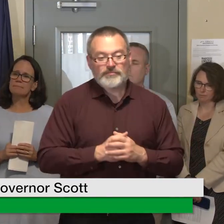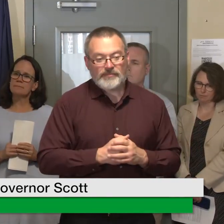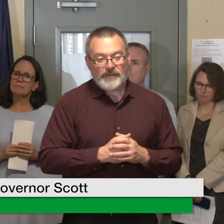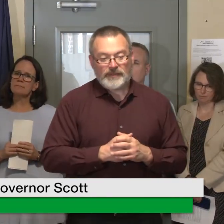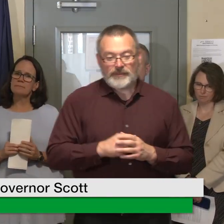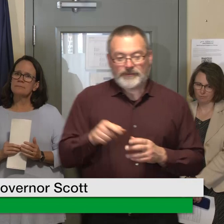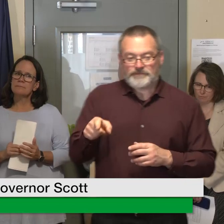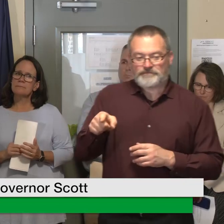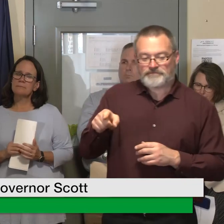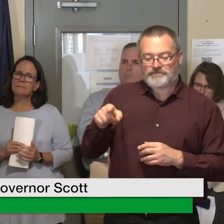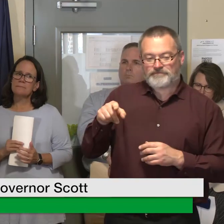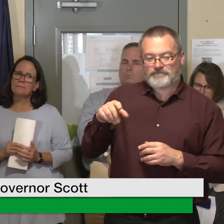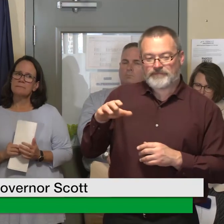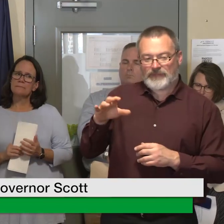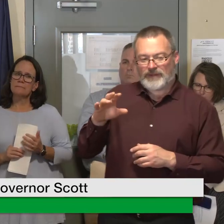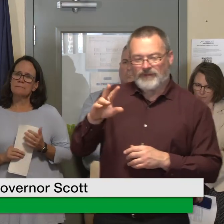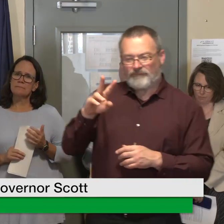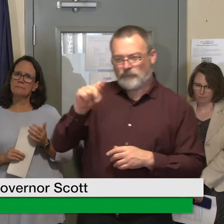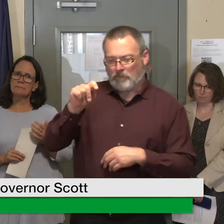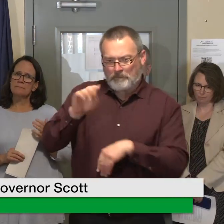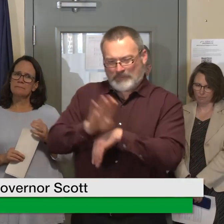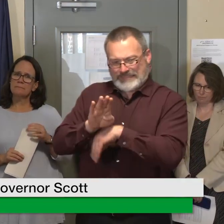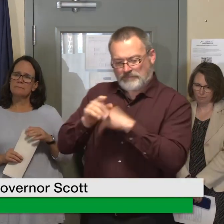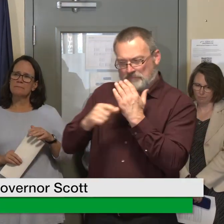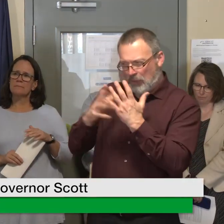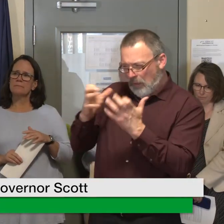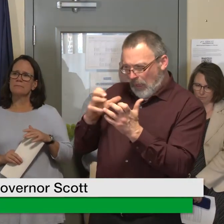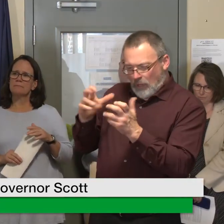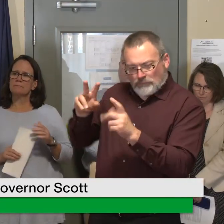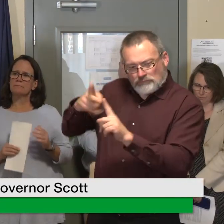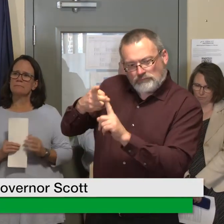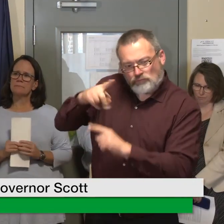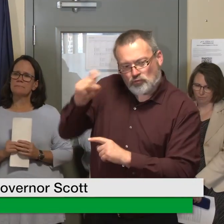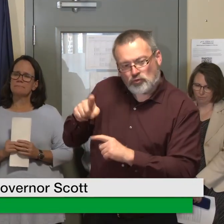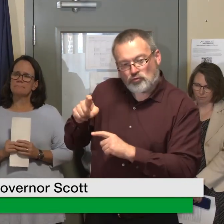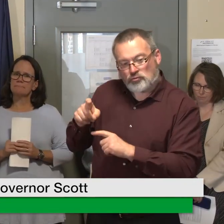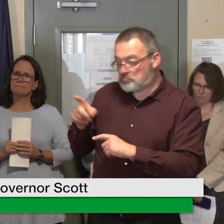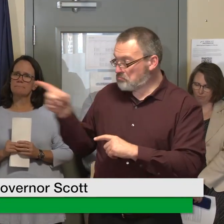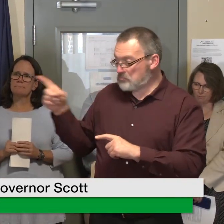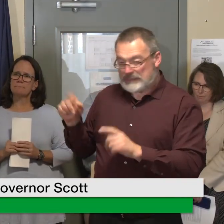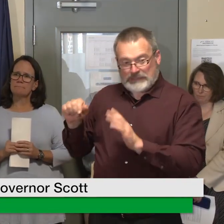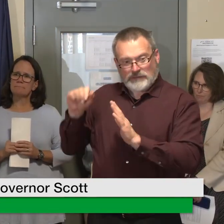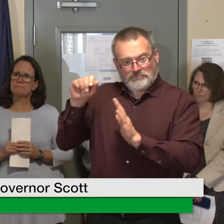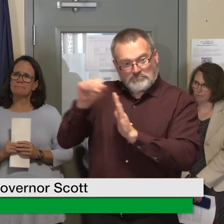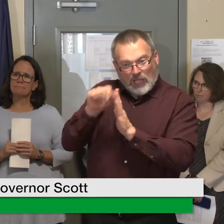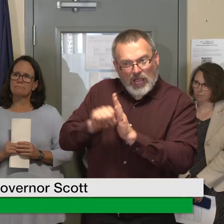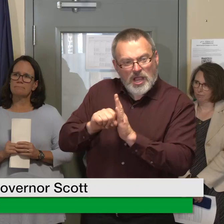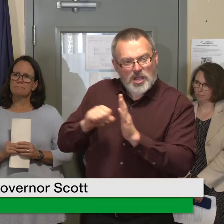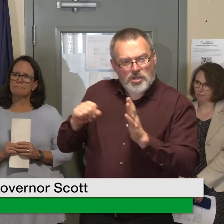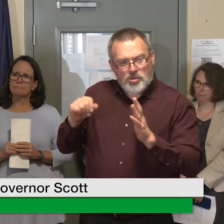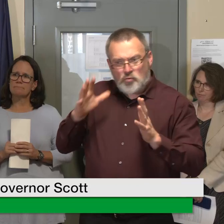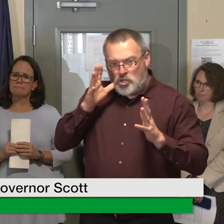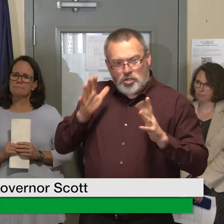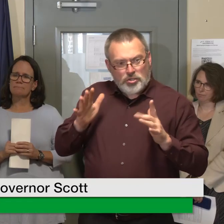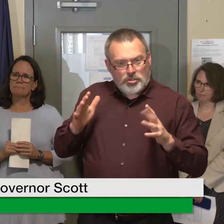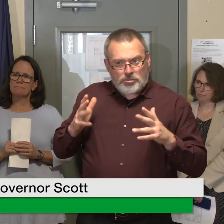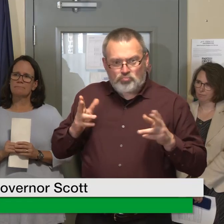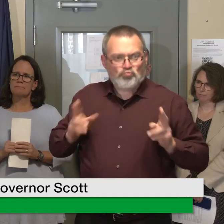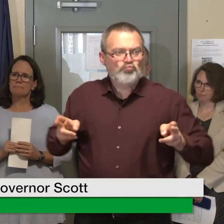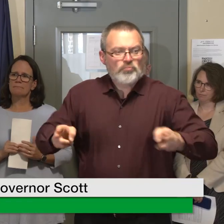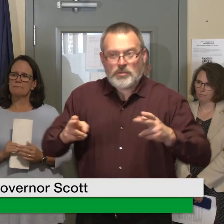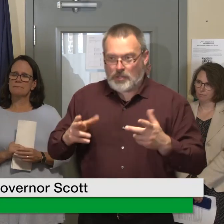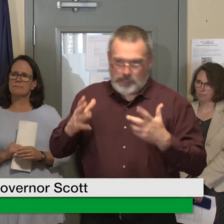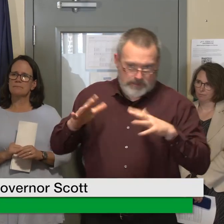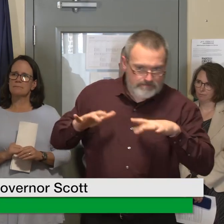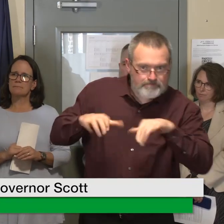I was just wondering, Governor, as a follow-up, as to how aggressive the state would be, you know, if it came down to land taking and that sort of thing.